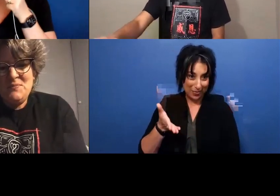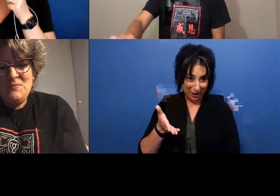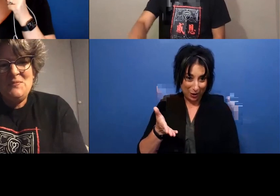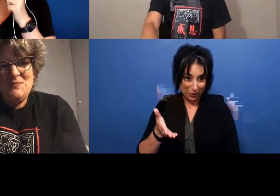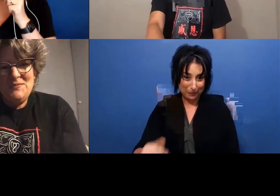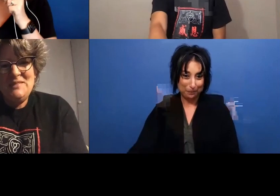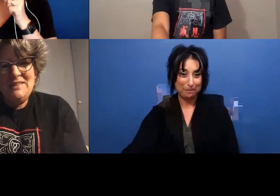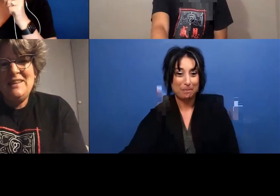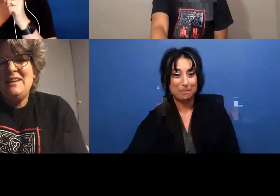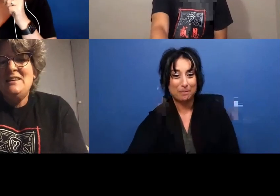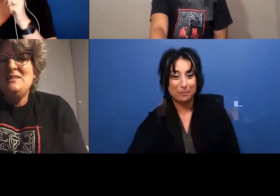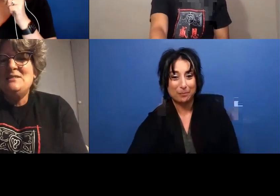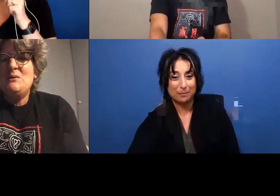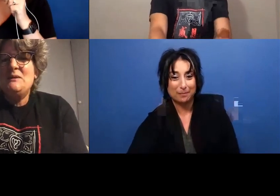Yes.